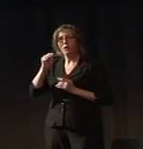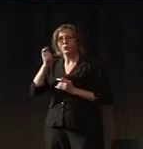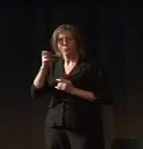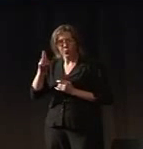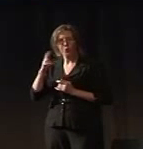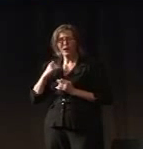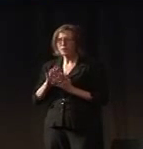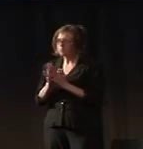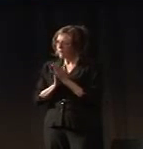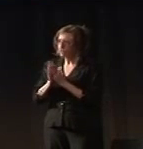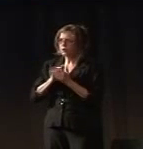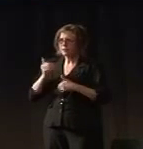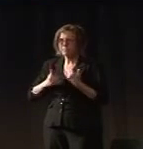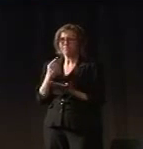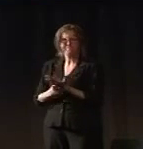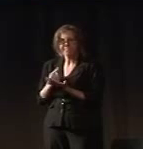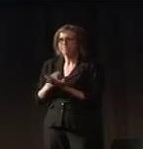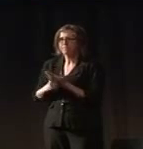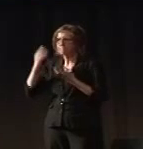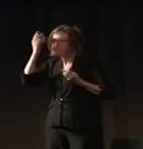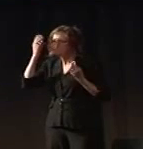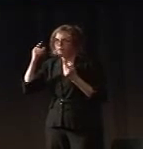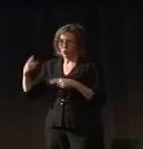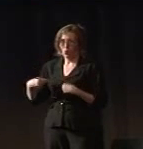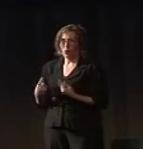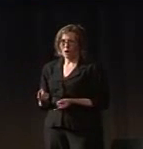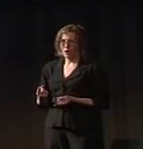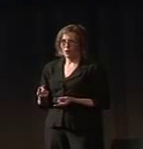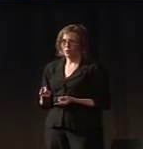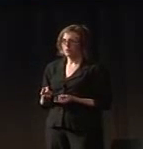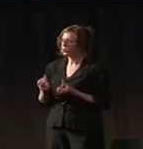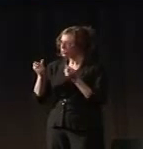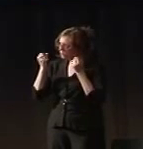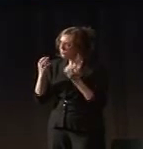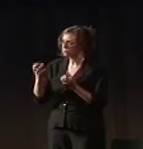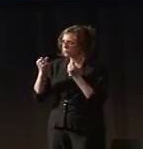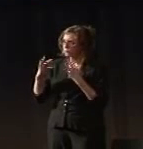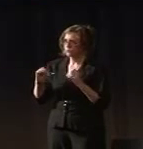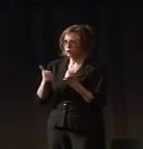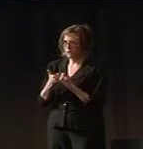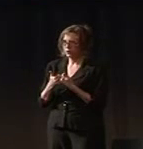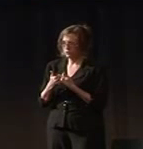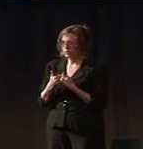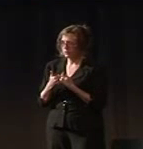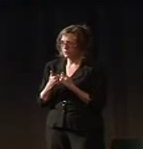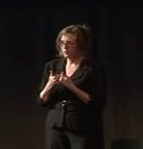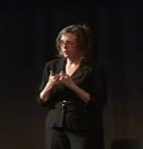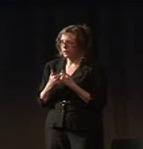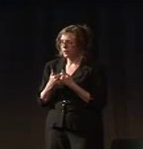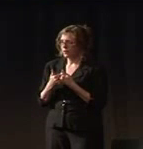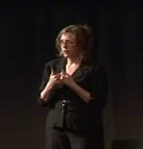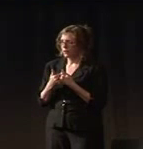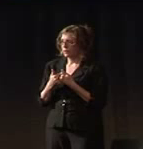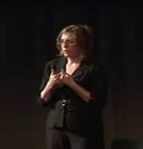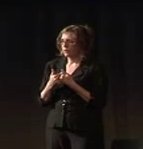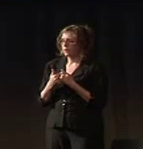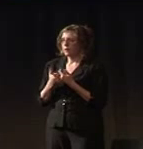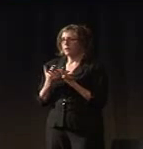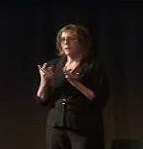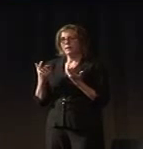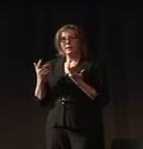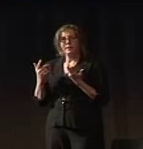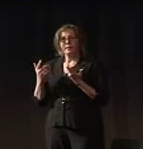and thinking about now for quite some time, too many challenges that demand a different apprehension